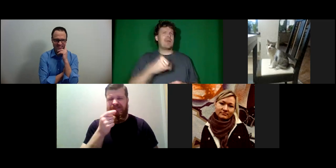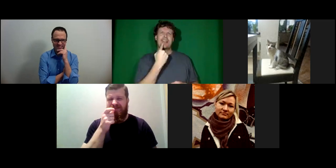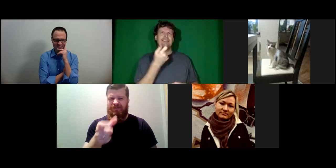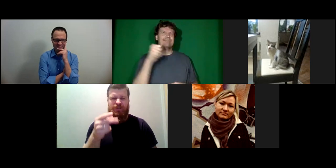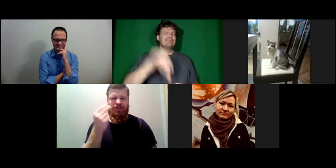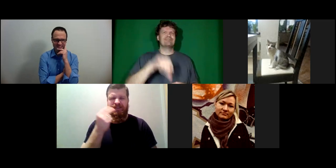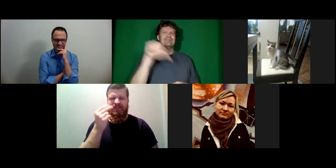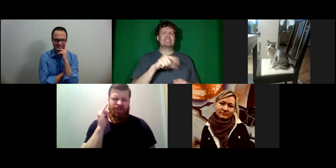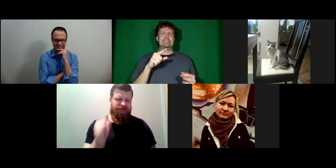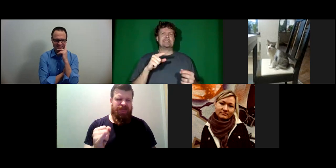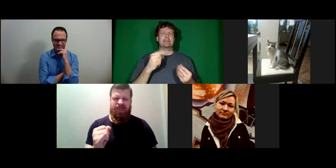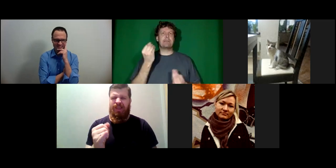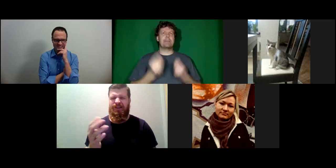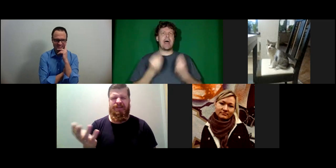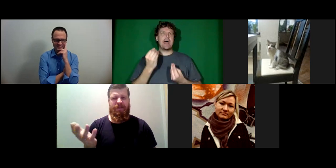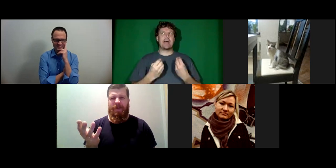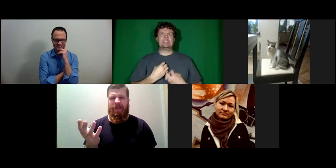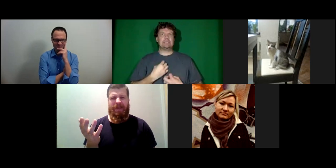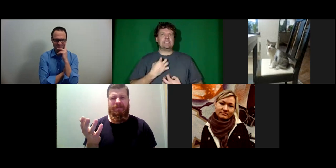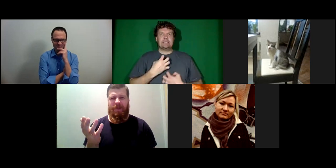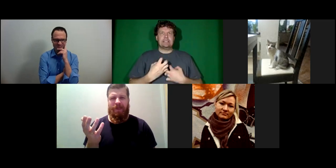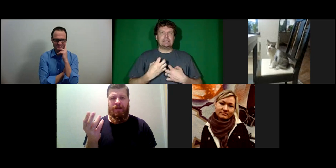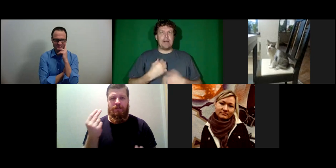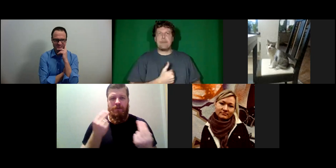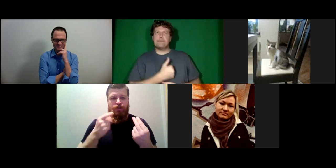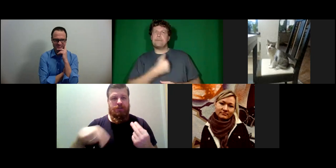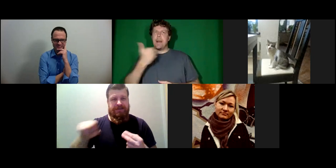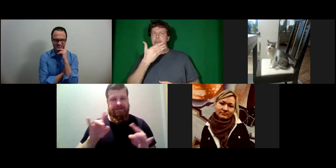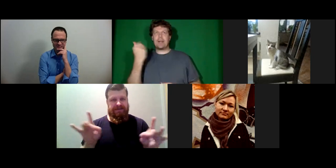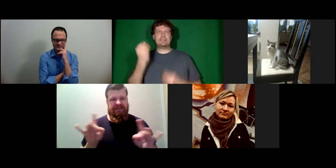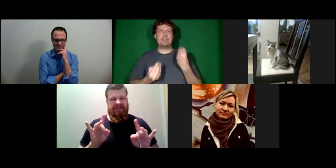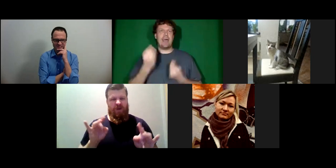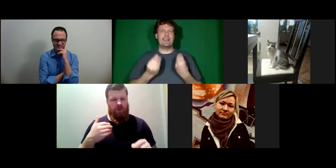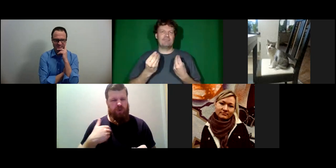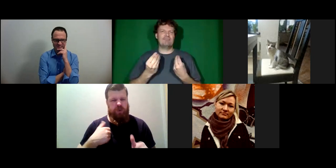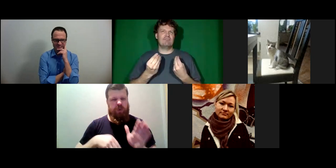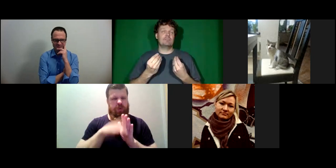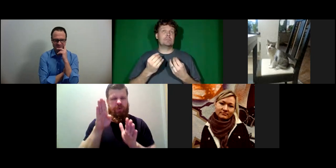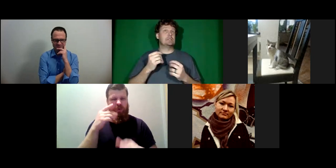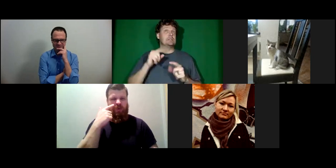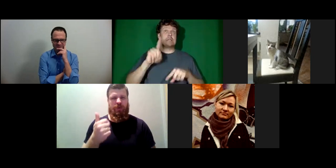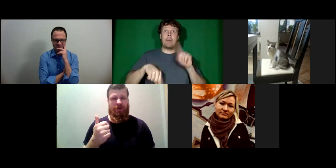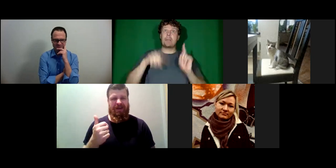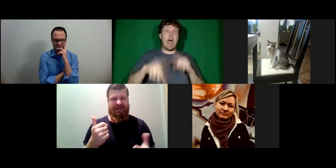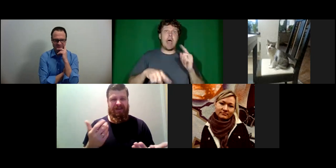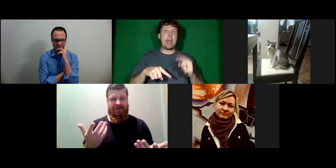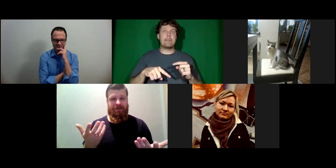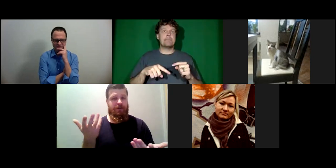just really put you down and swear at you. And the players get even more motivated or they get